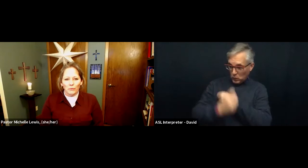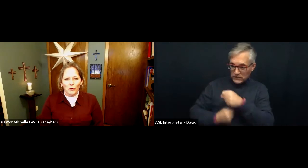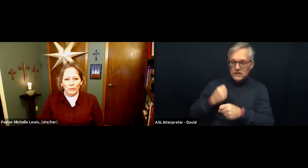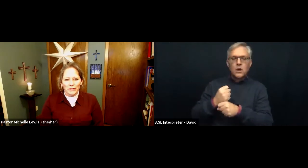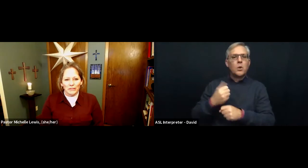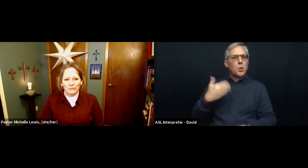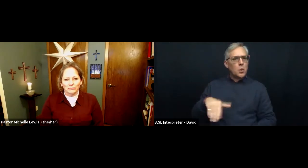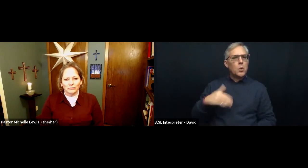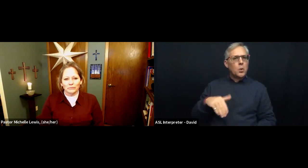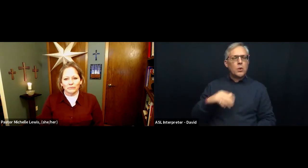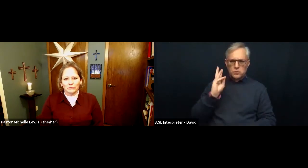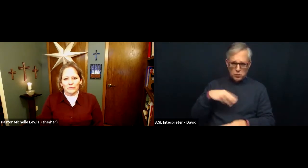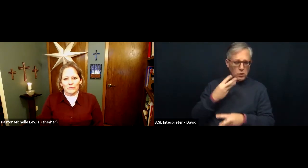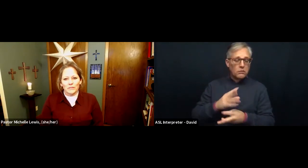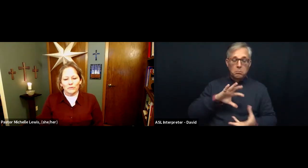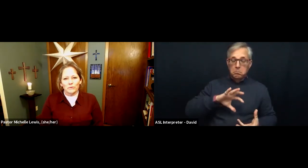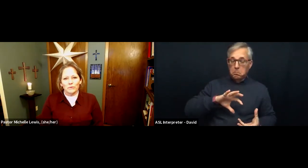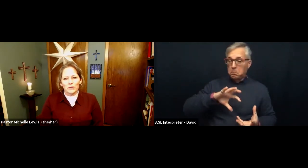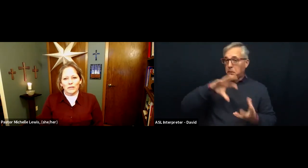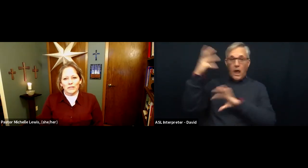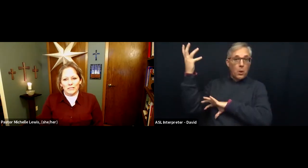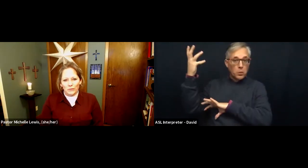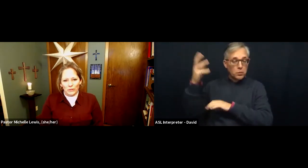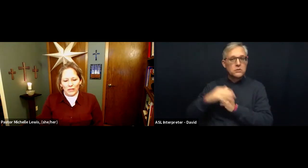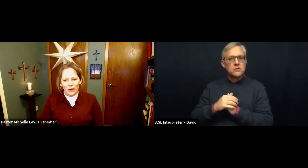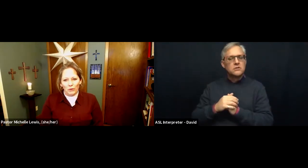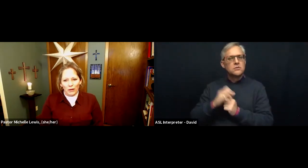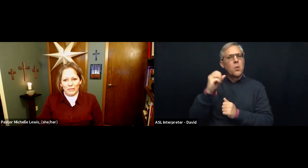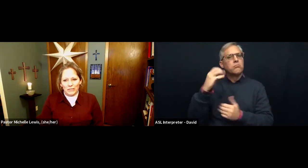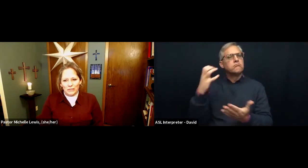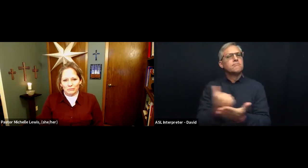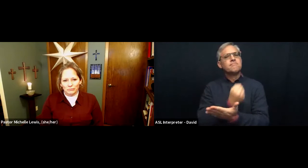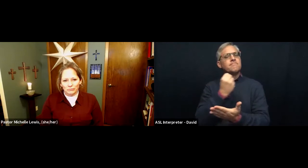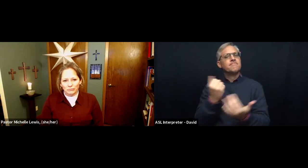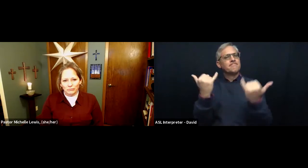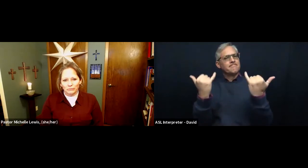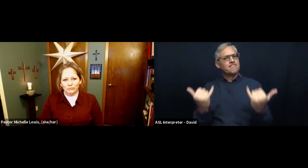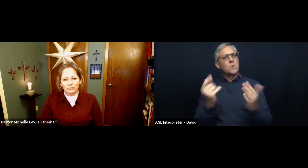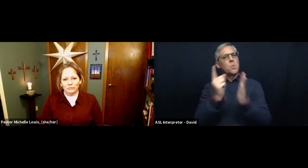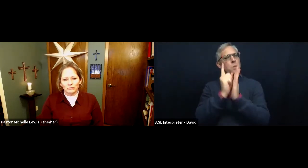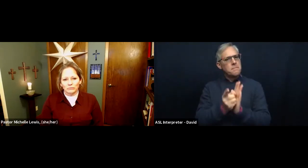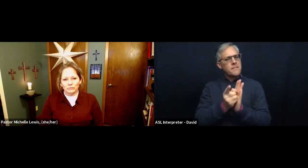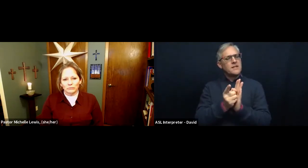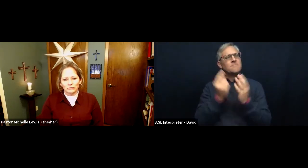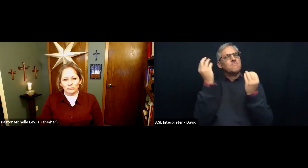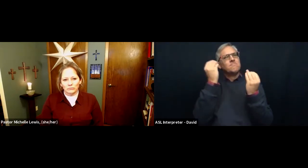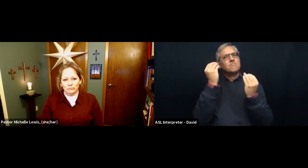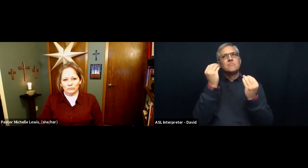take a moment to sit with that promise.